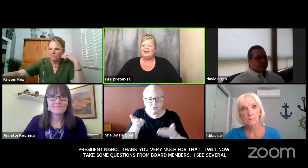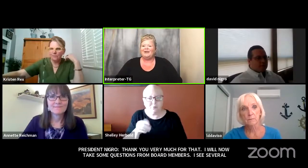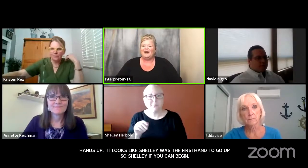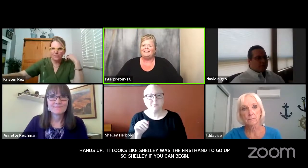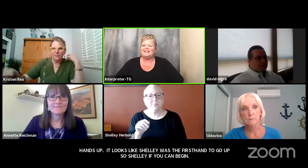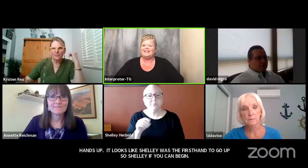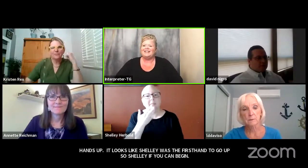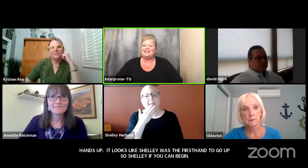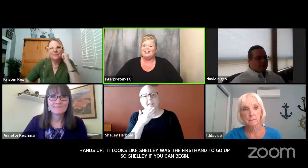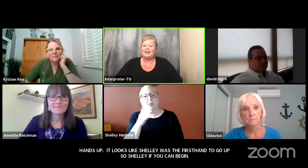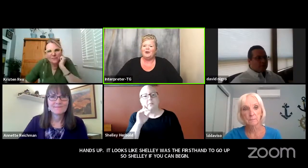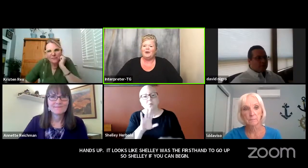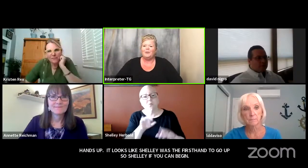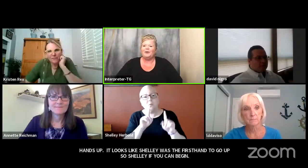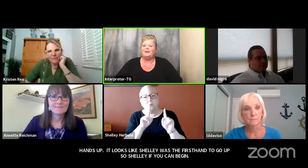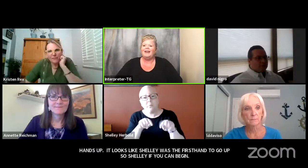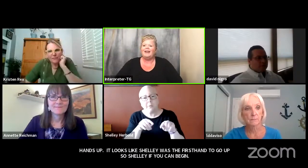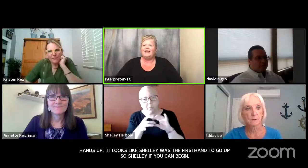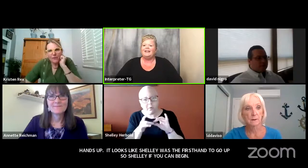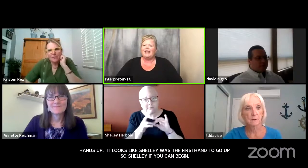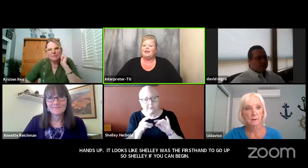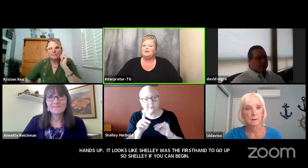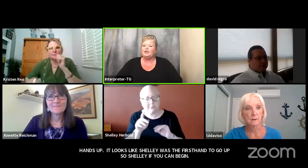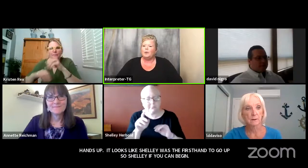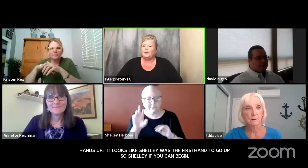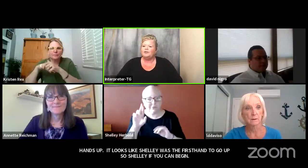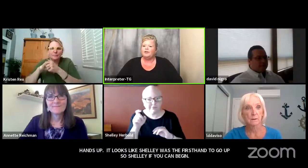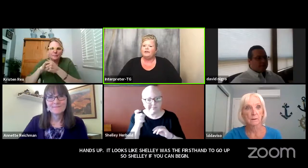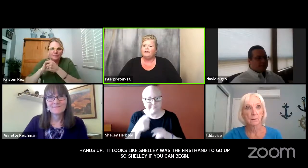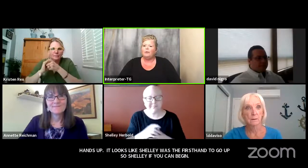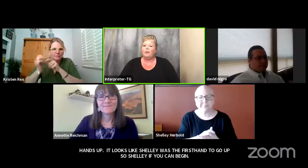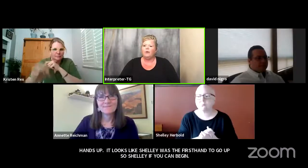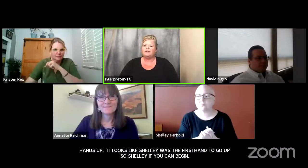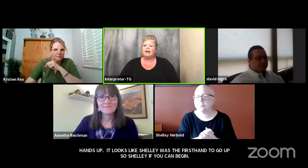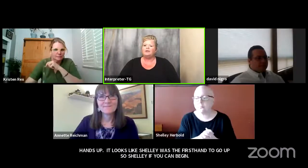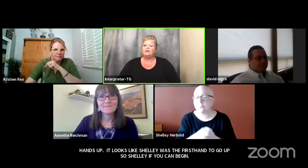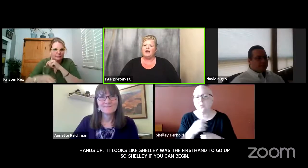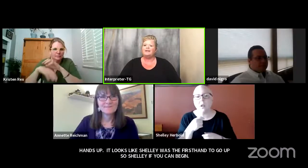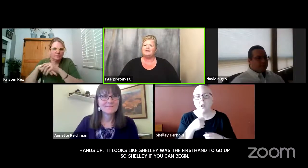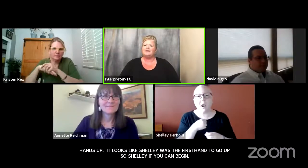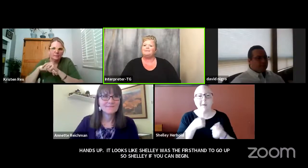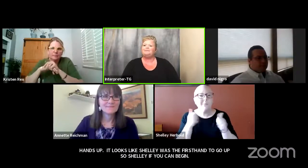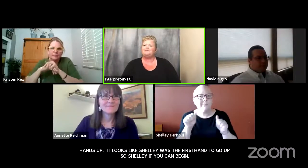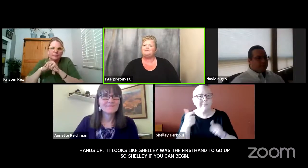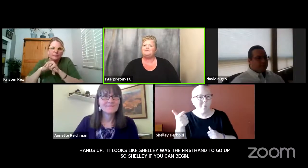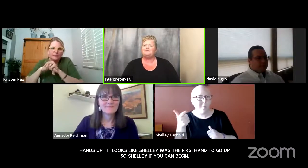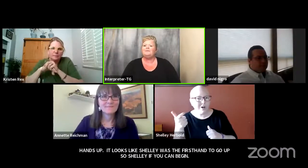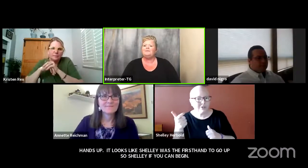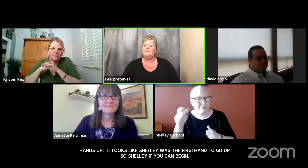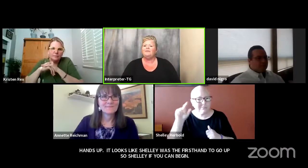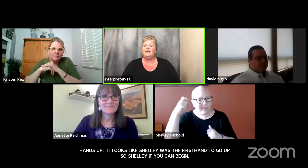Hello, everyone. This is Shelley Horbold. Thank you so much for your report, Dr. Rex.